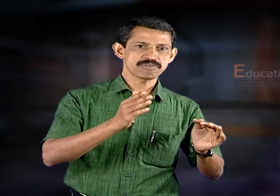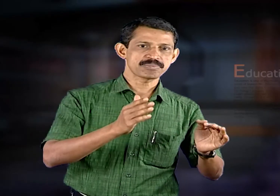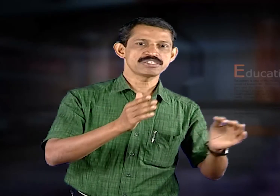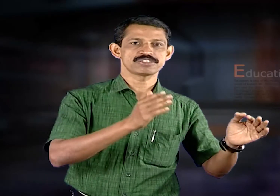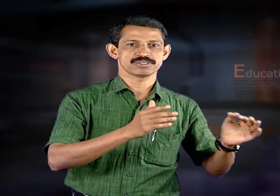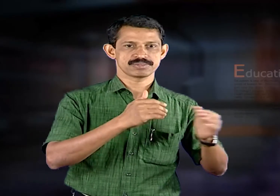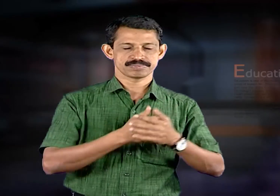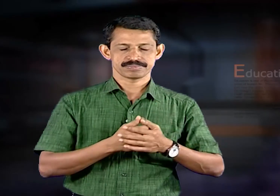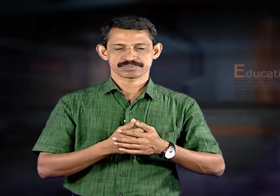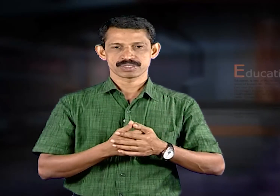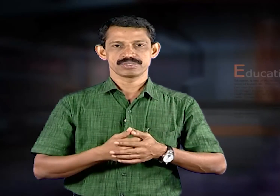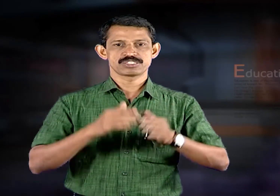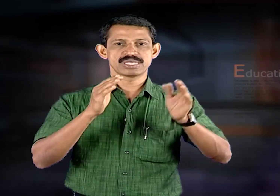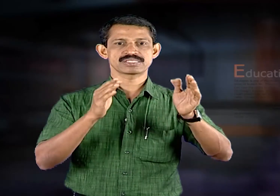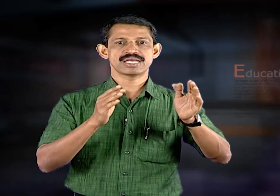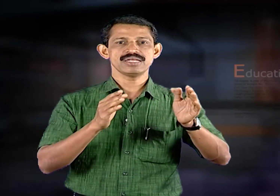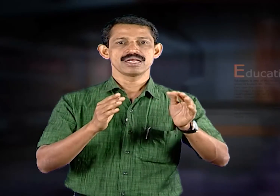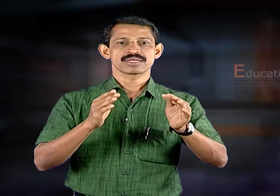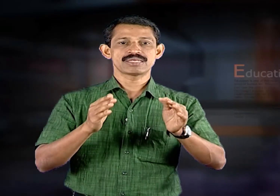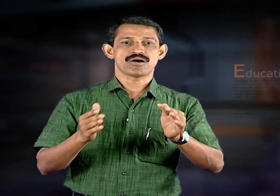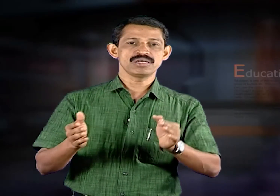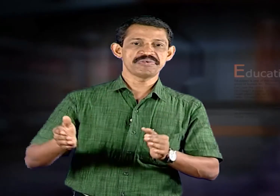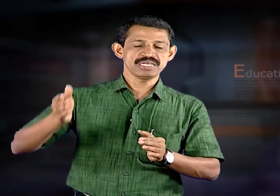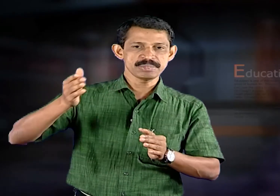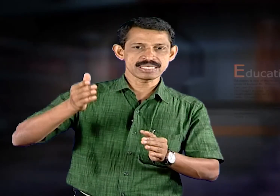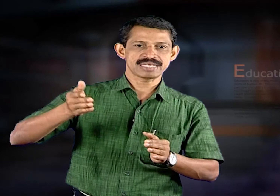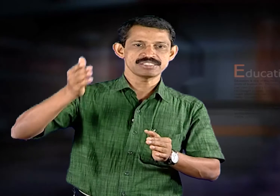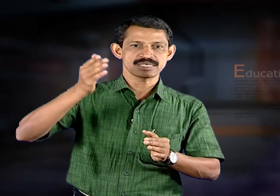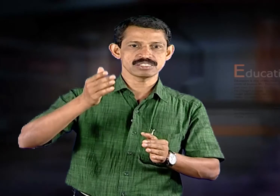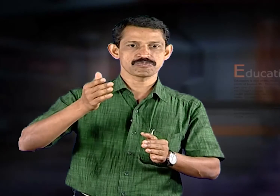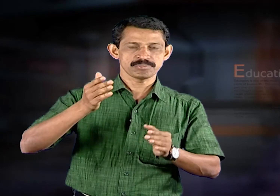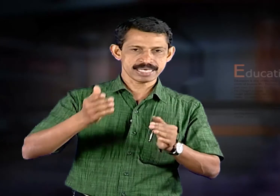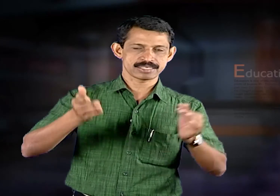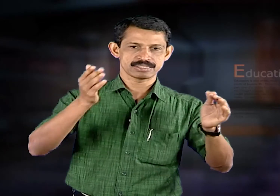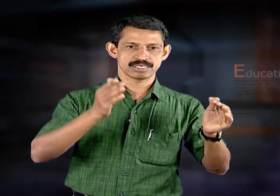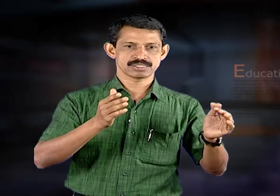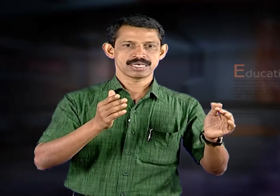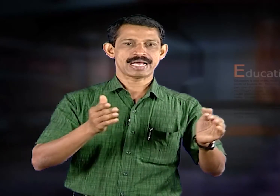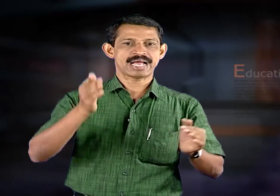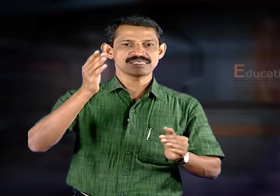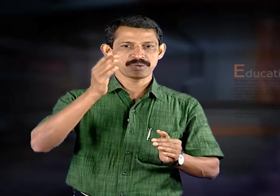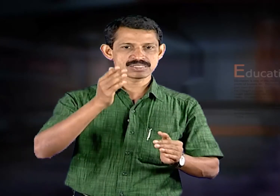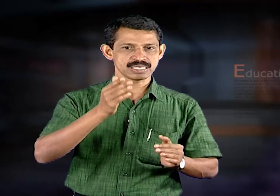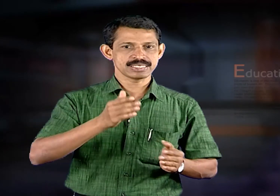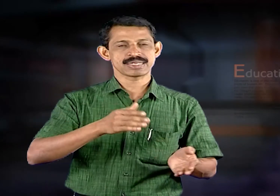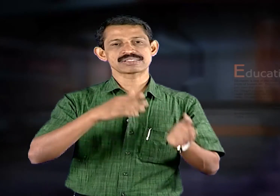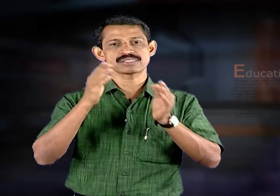from the teachers. The students can get only very limited assistance from their teachers as personal interactions